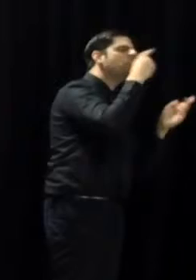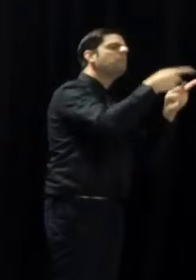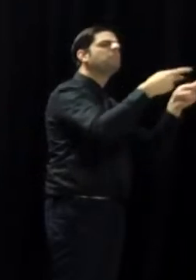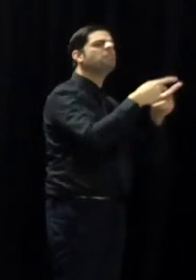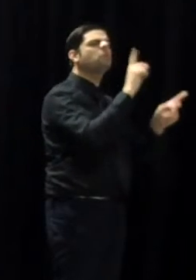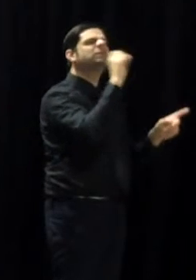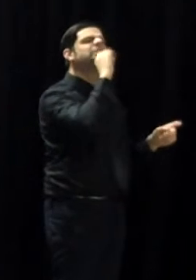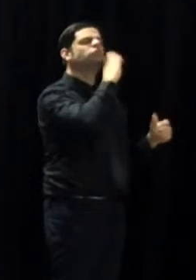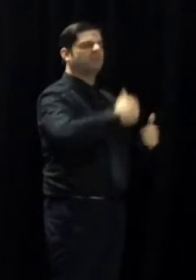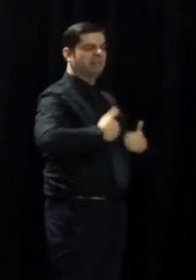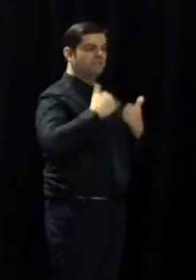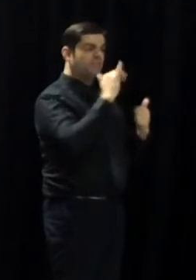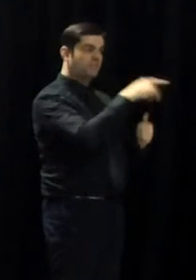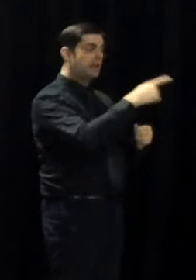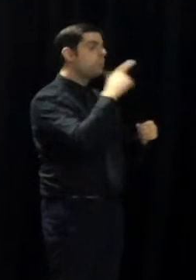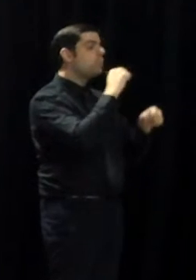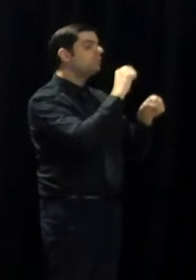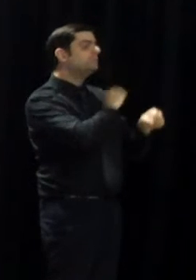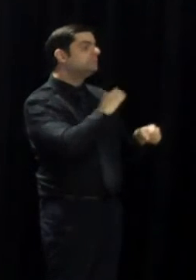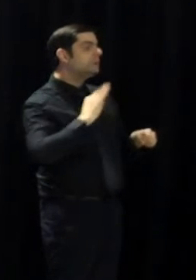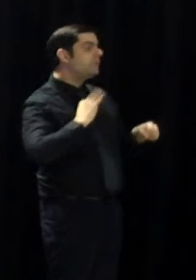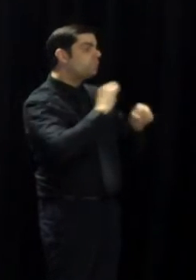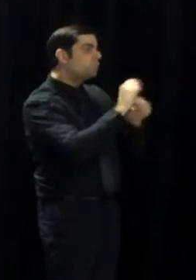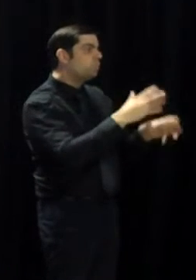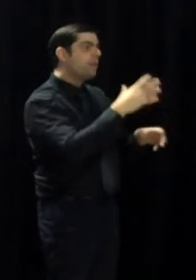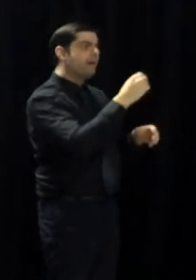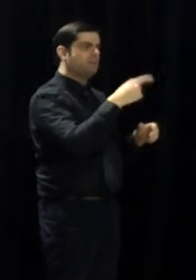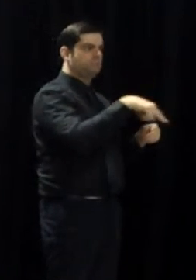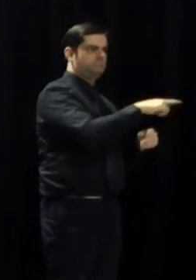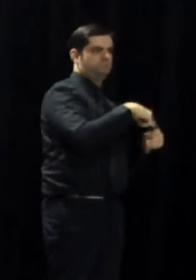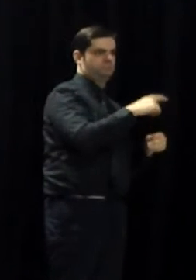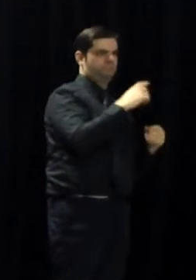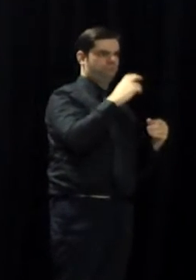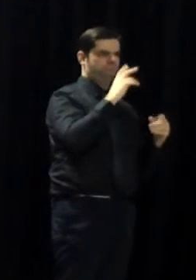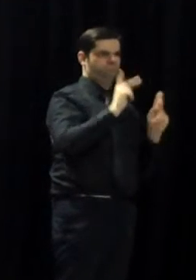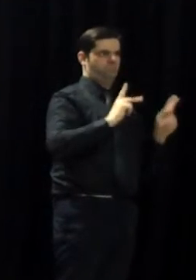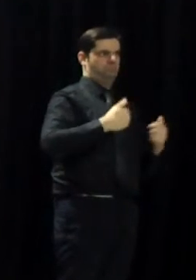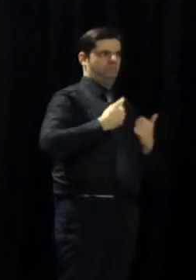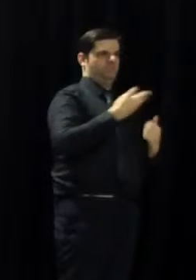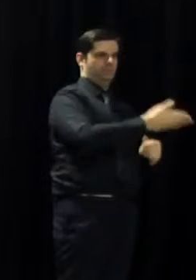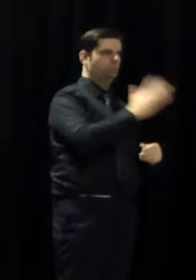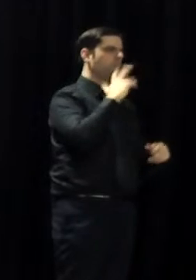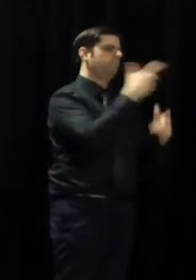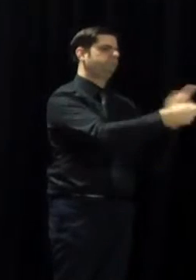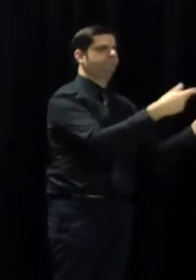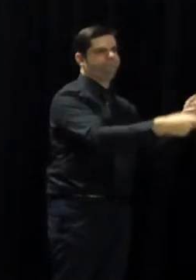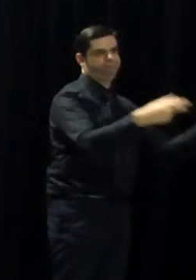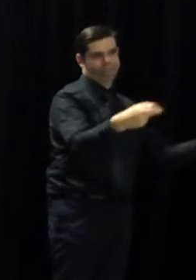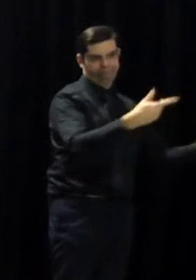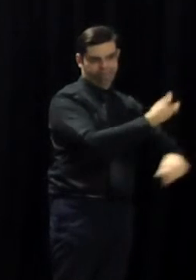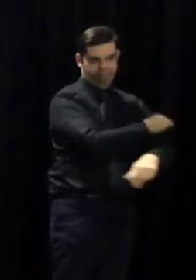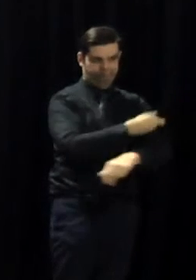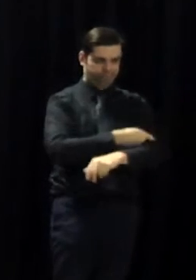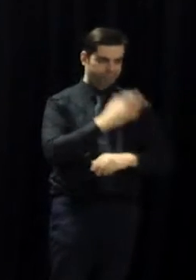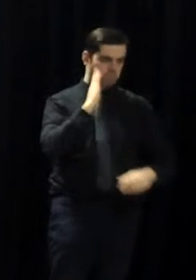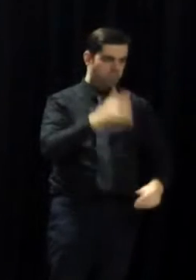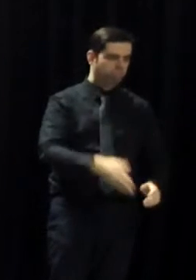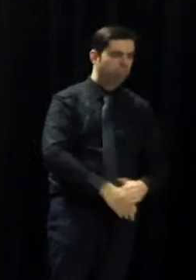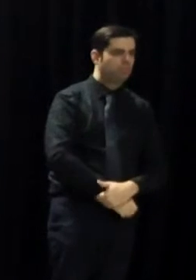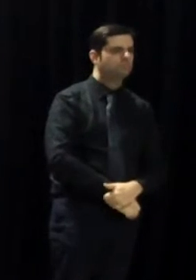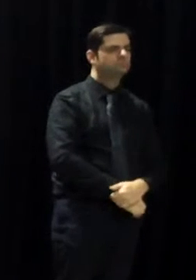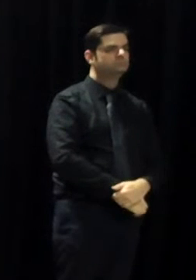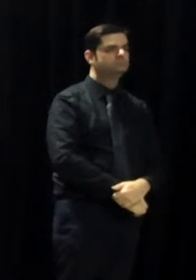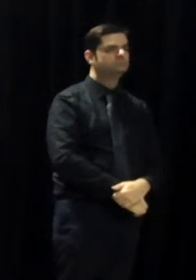our nursing homes. This is a separate contract than the state. This is a contract with the federal government partnered with